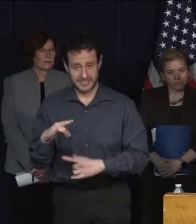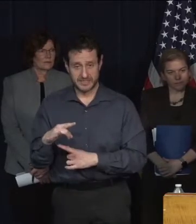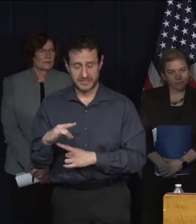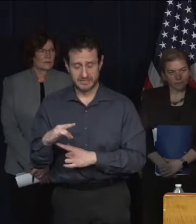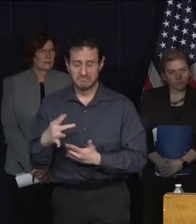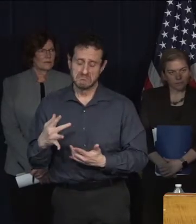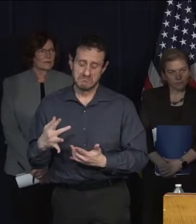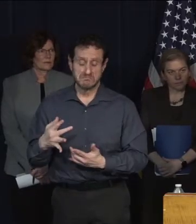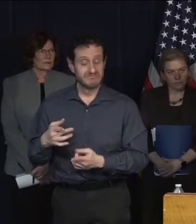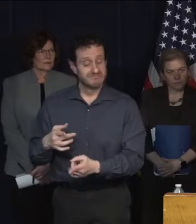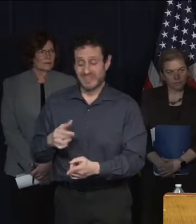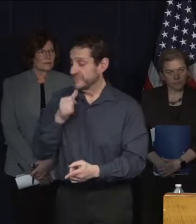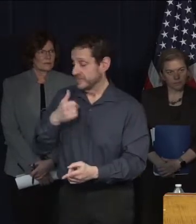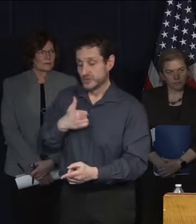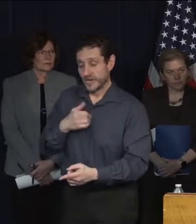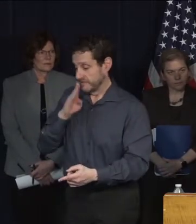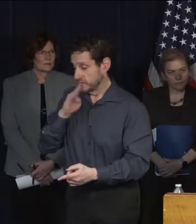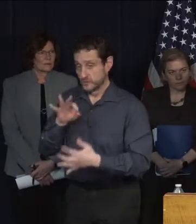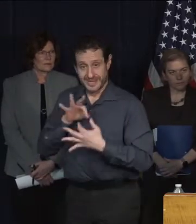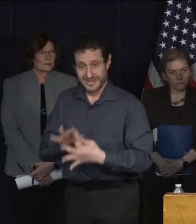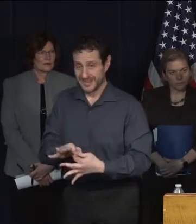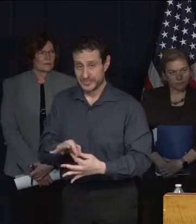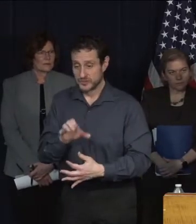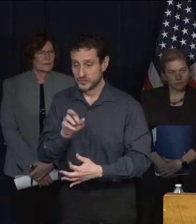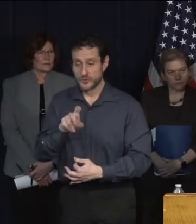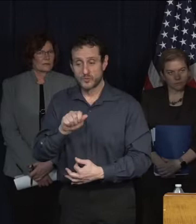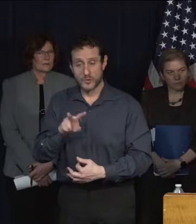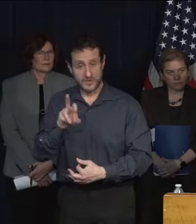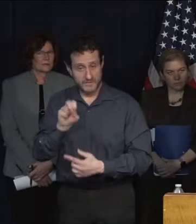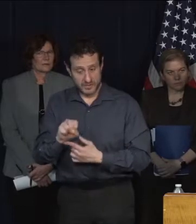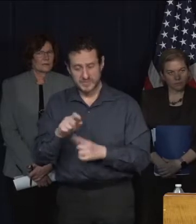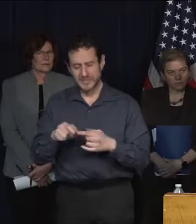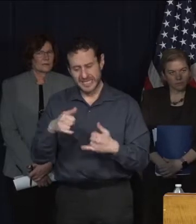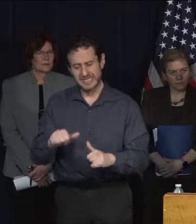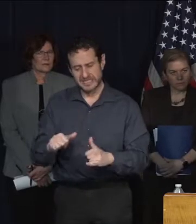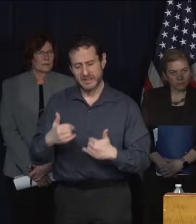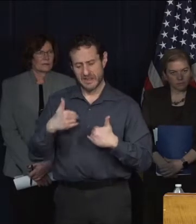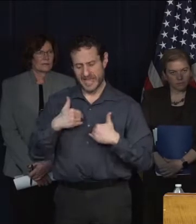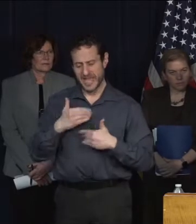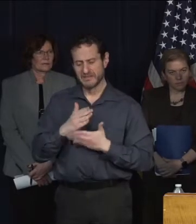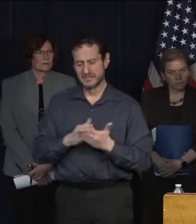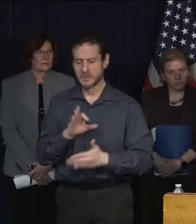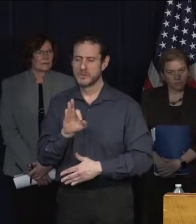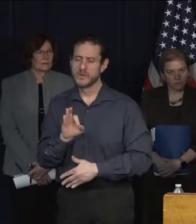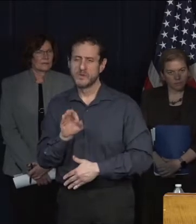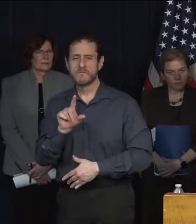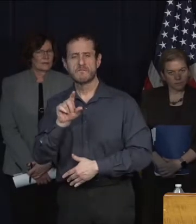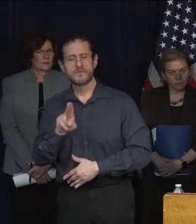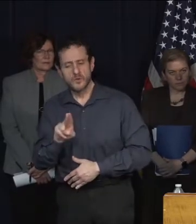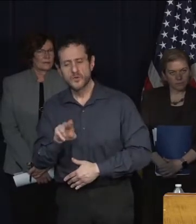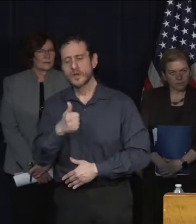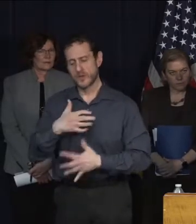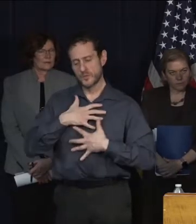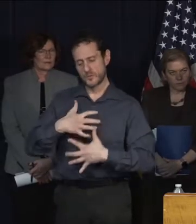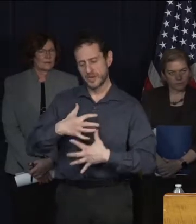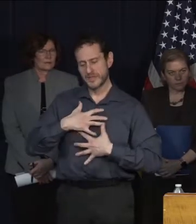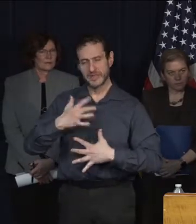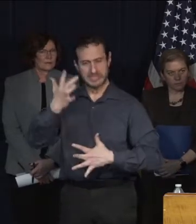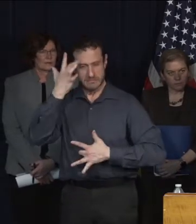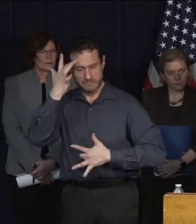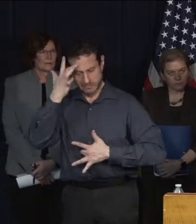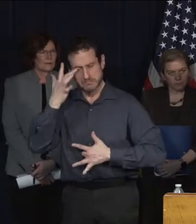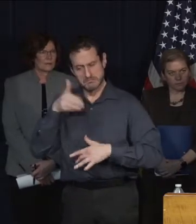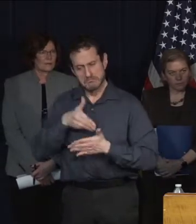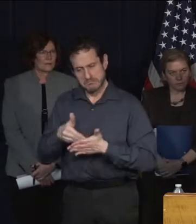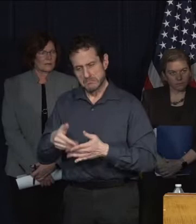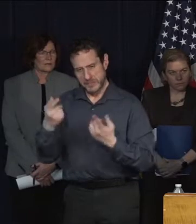don't necessarily have a direct connection to coronavirus, but they do still carry flu and all these other respiratory viruses that are very prevalent